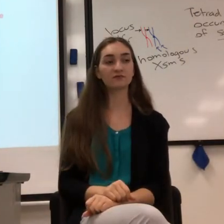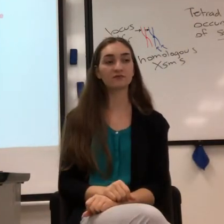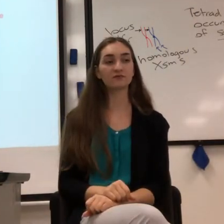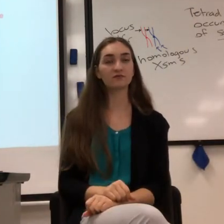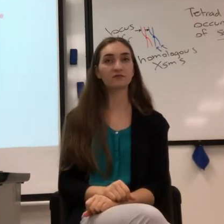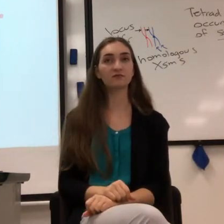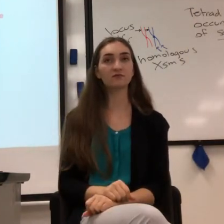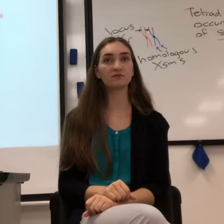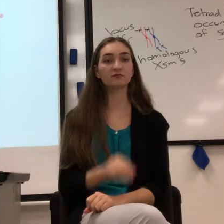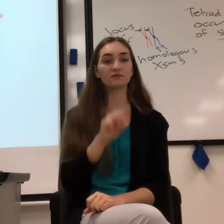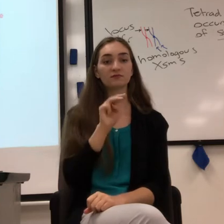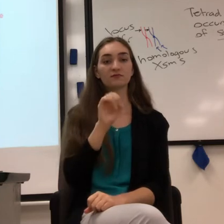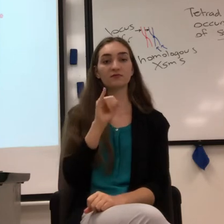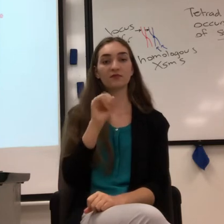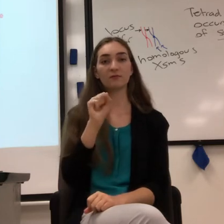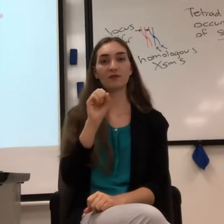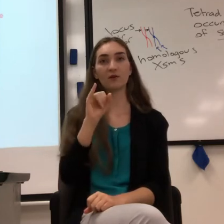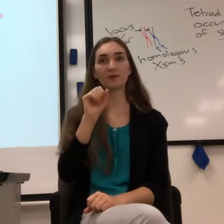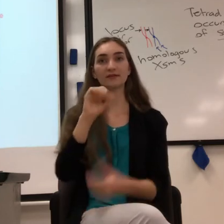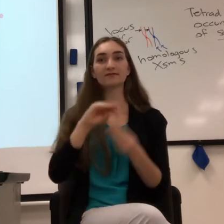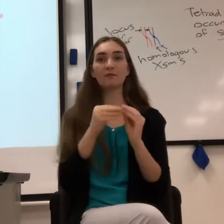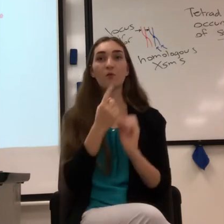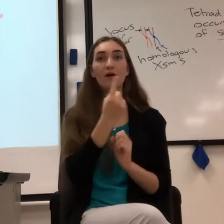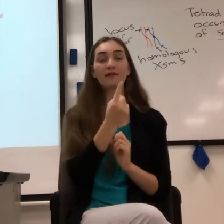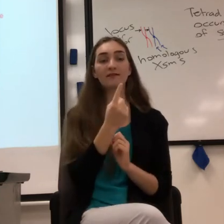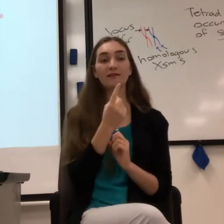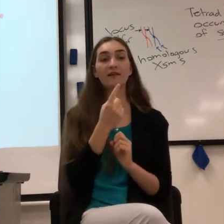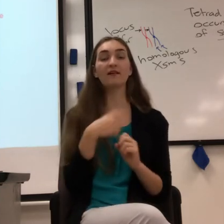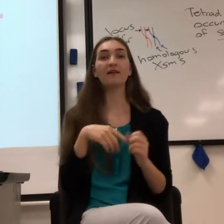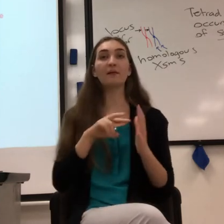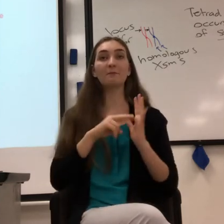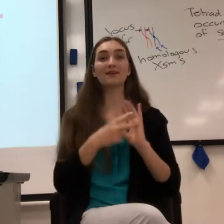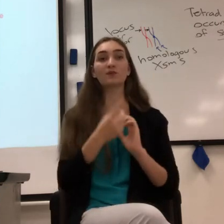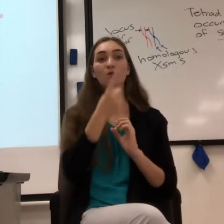So in meiosis one, one cell becomes two.